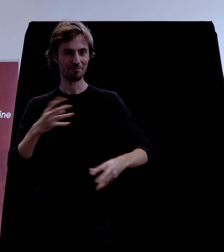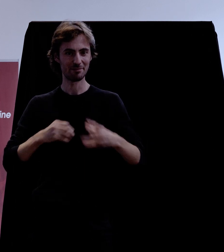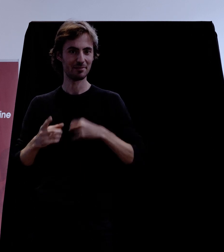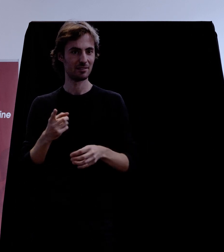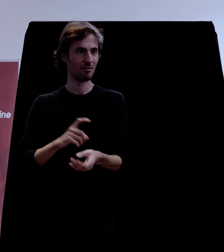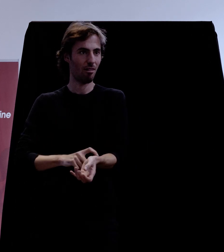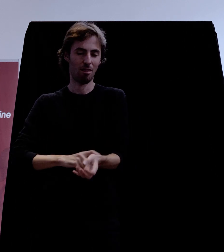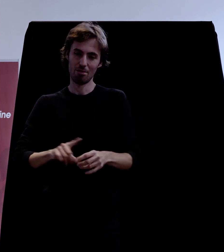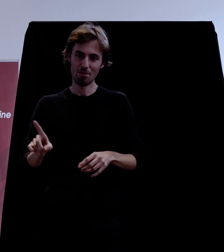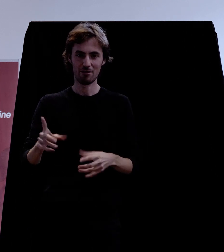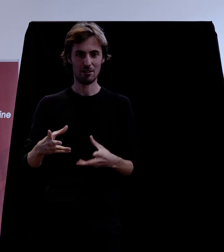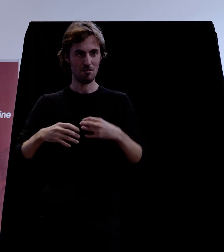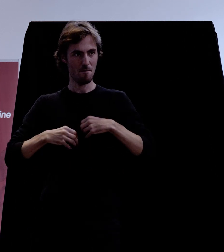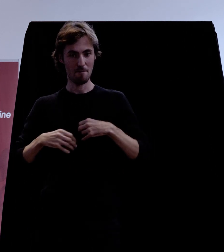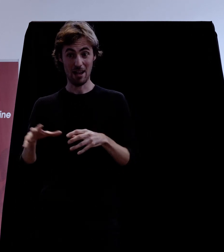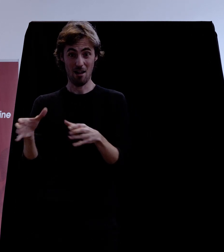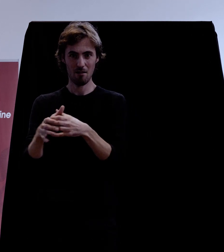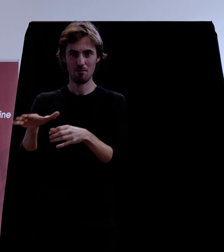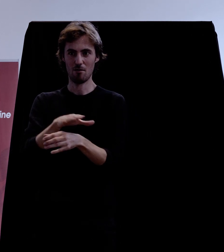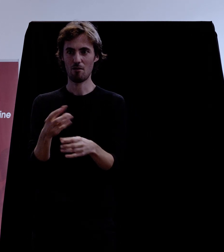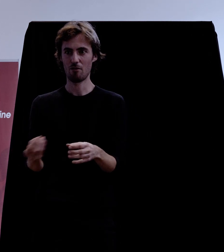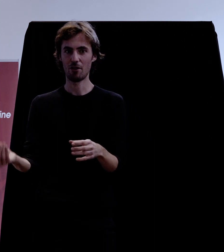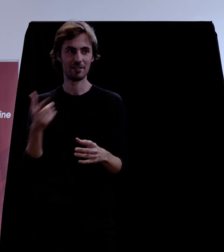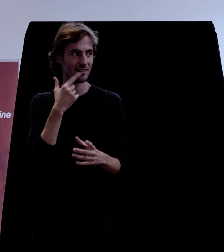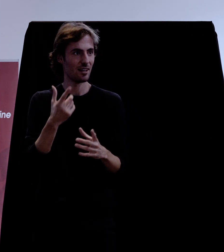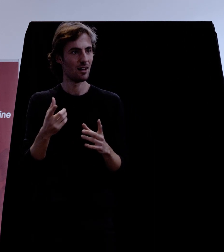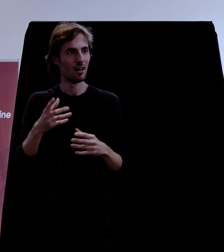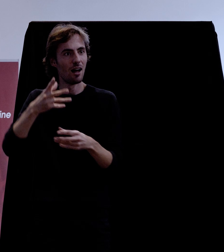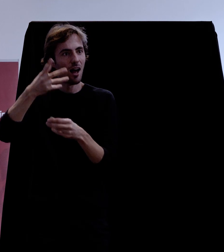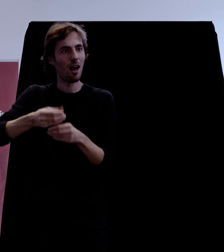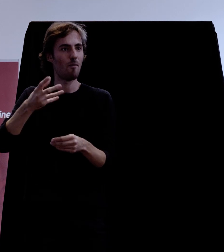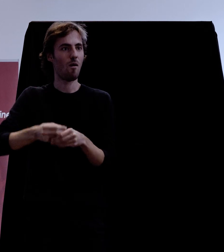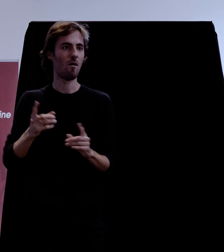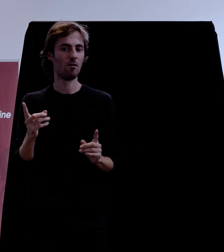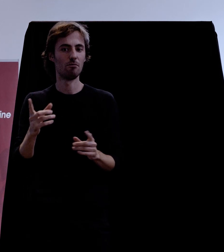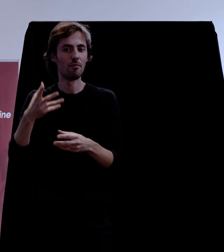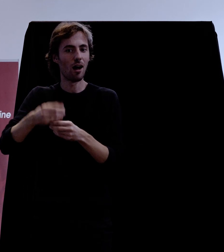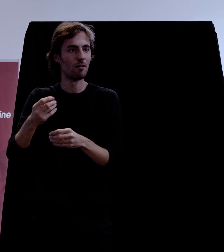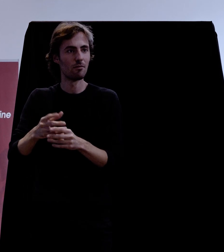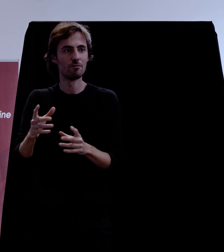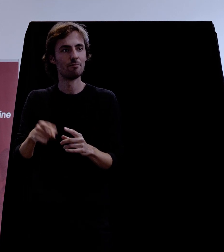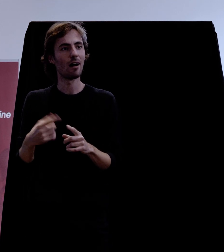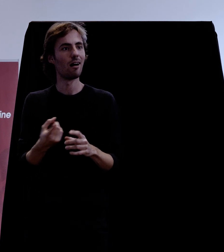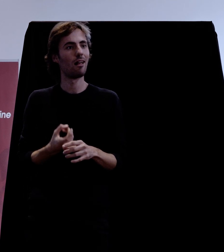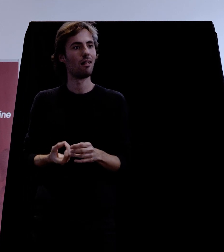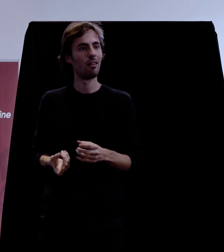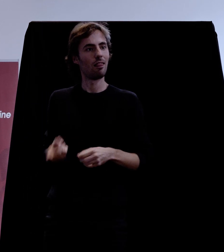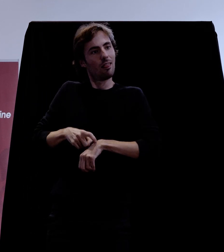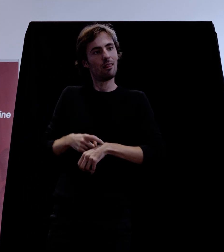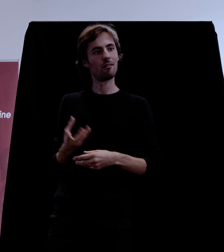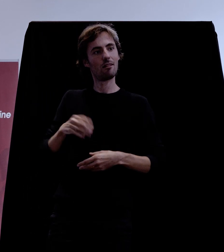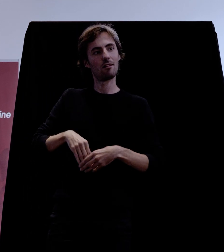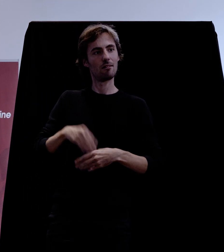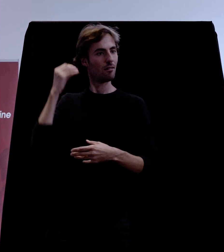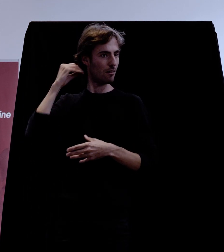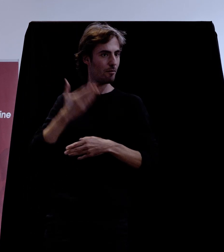typical in CHARGE. It's not so typical of other syndromes. So in that sense, it's a part of a behavioral phenotype.